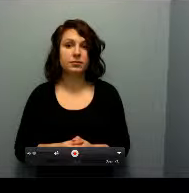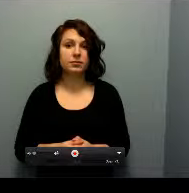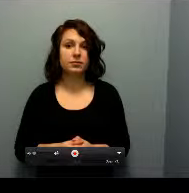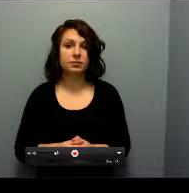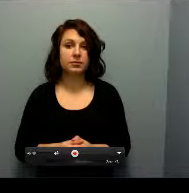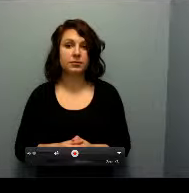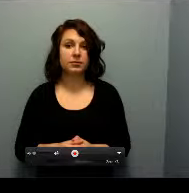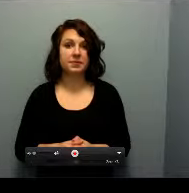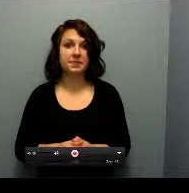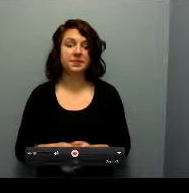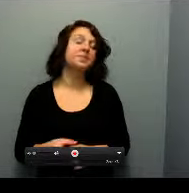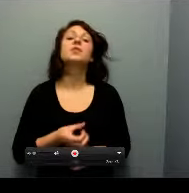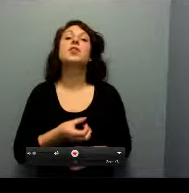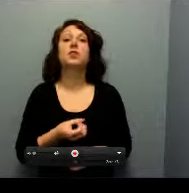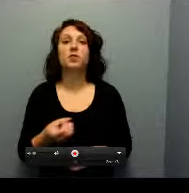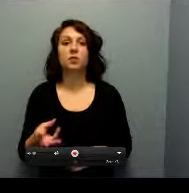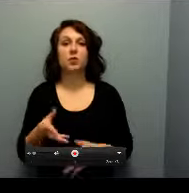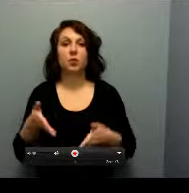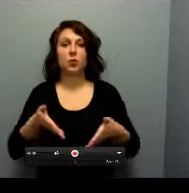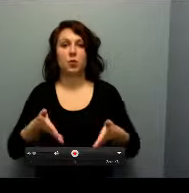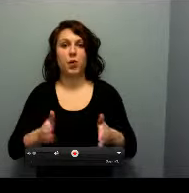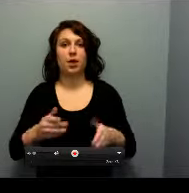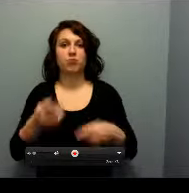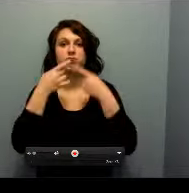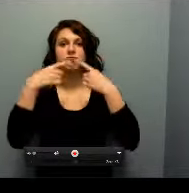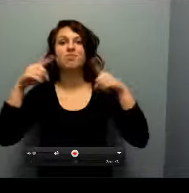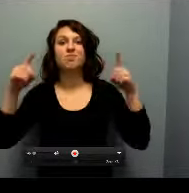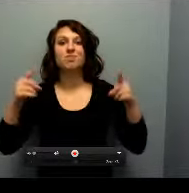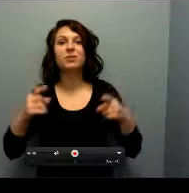Okay, there's several ways to do this.